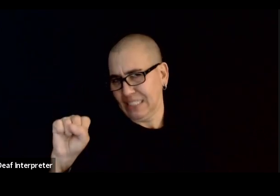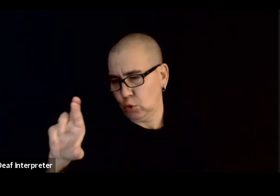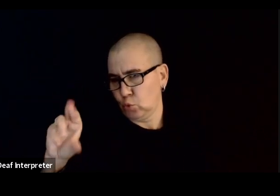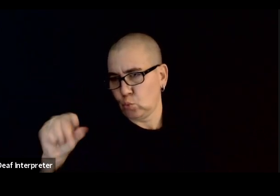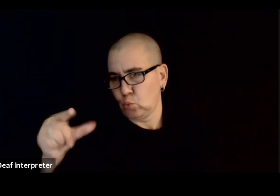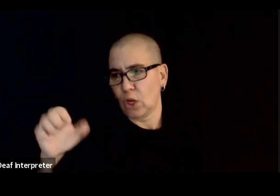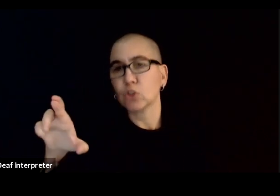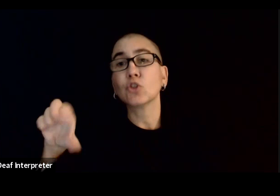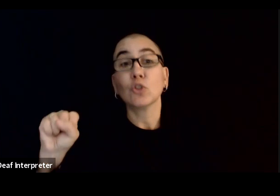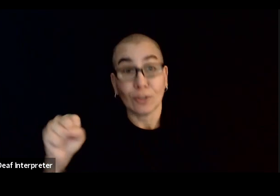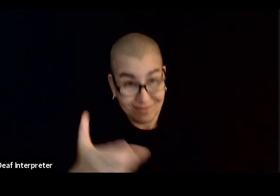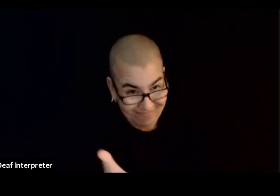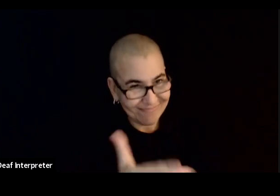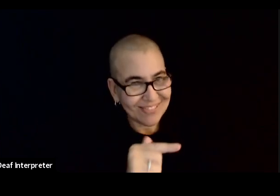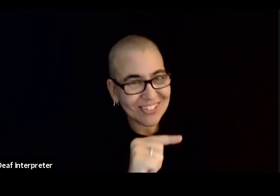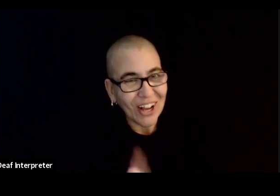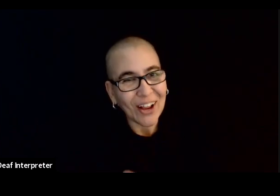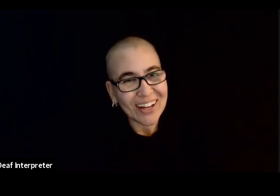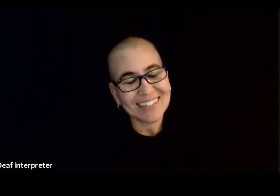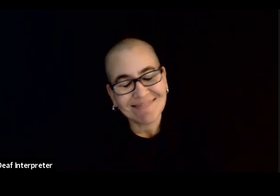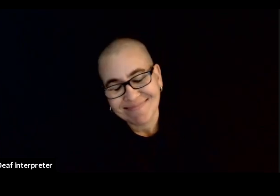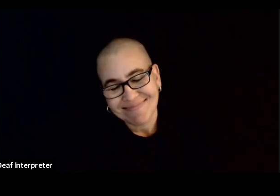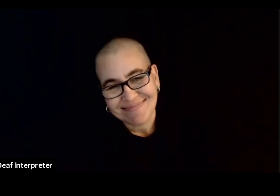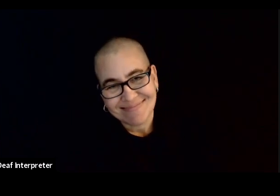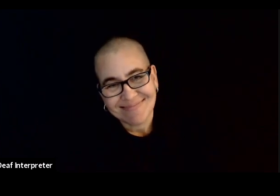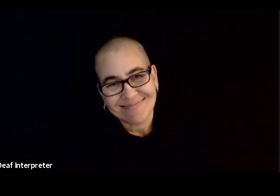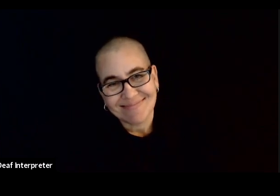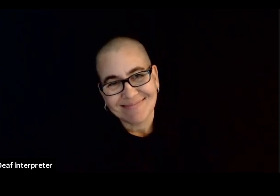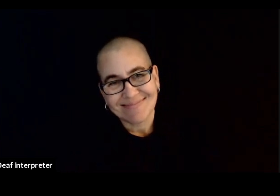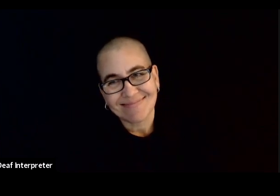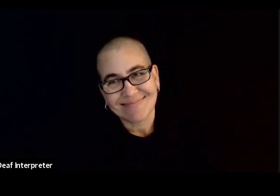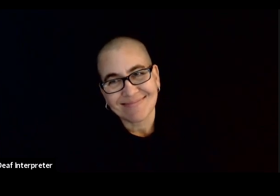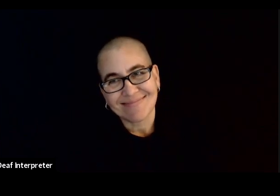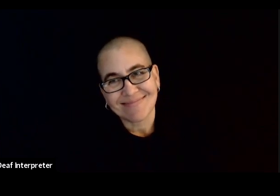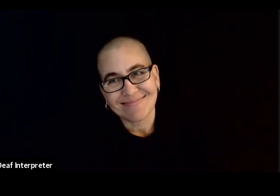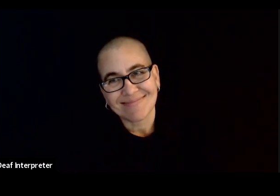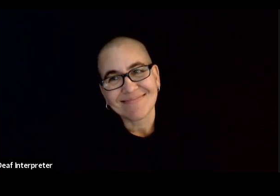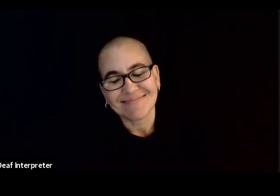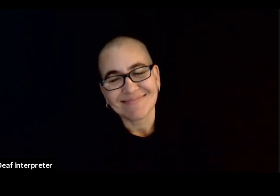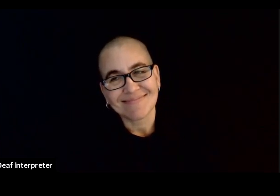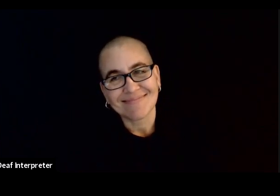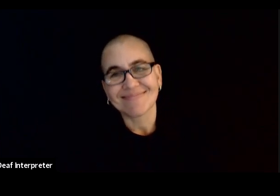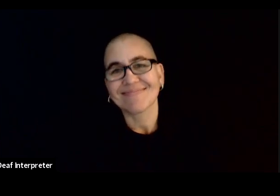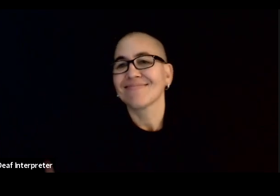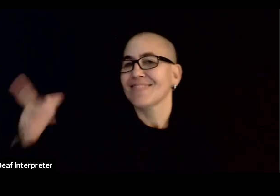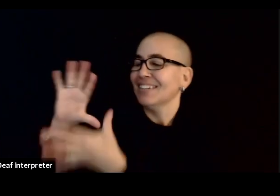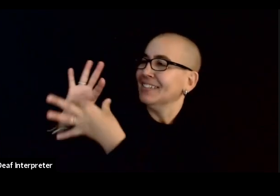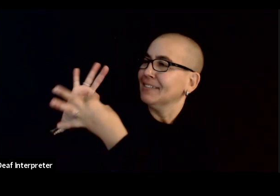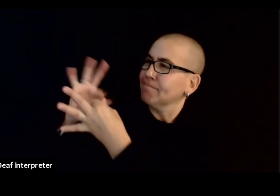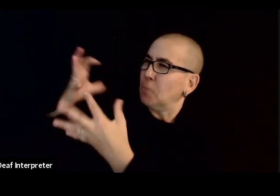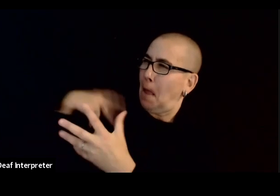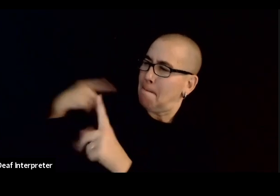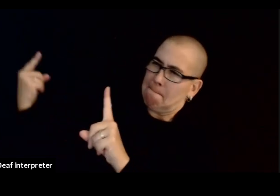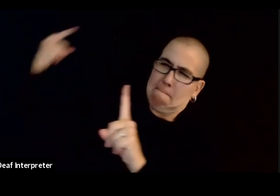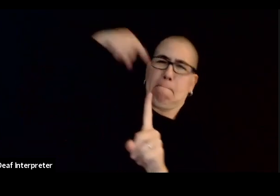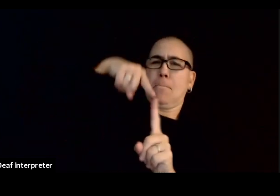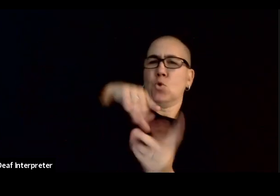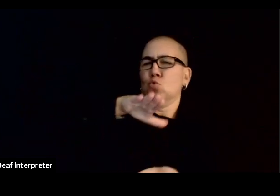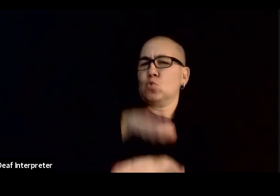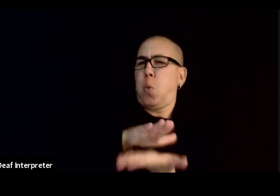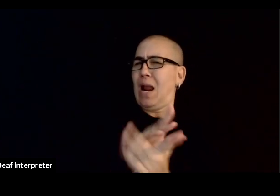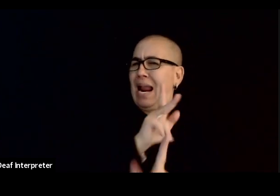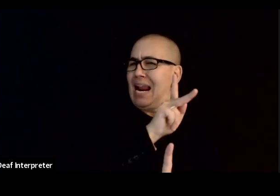Thanks. Similar to the K-12 school question, MDH has talked about putting out a data tool for cases at